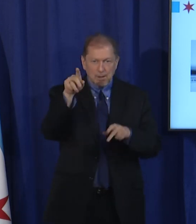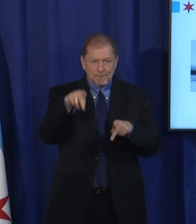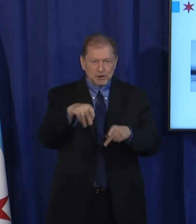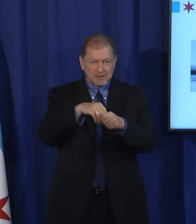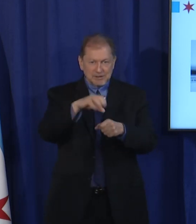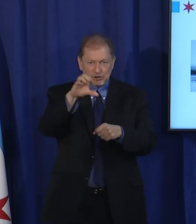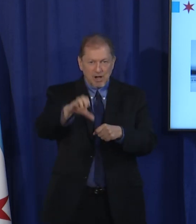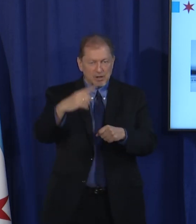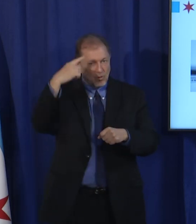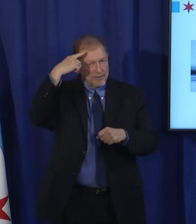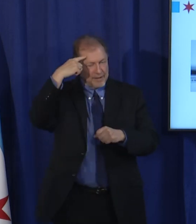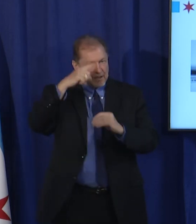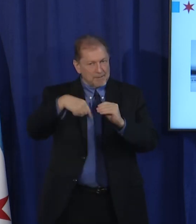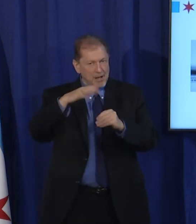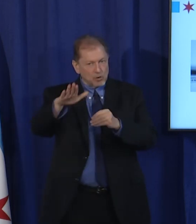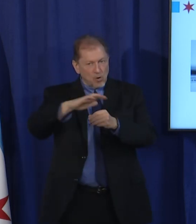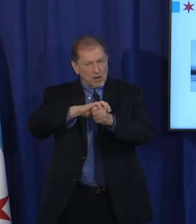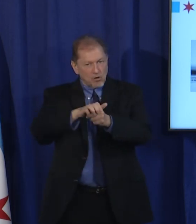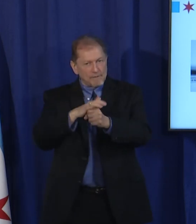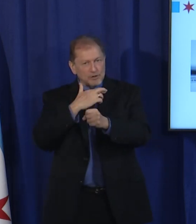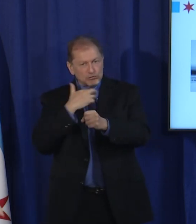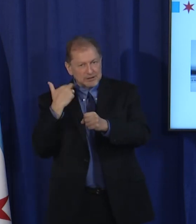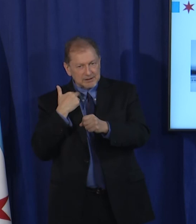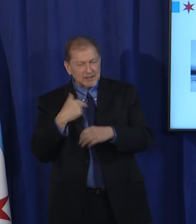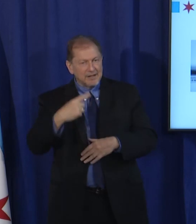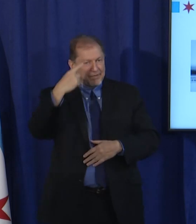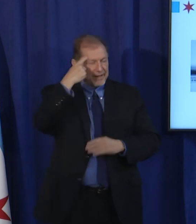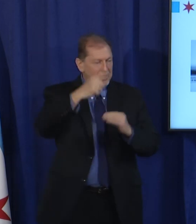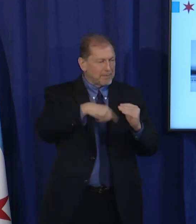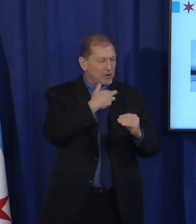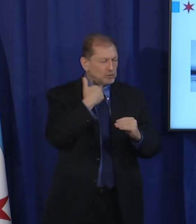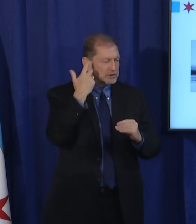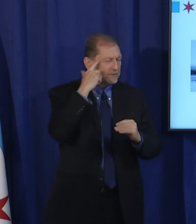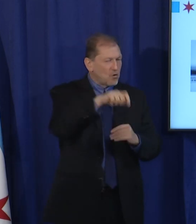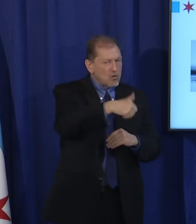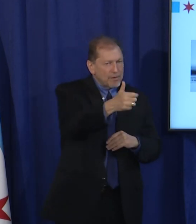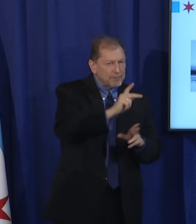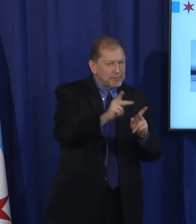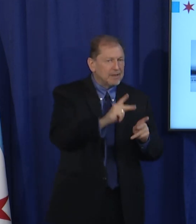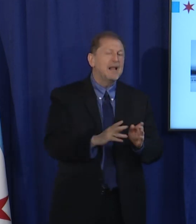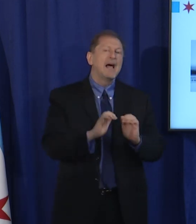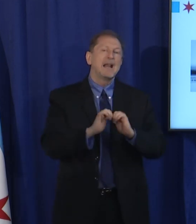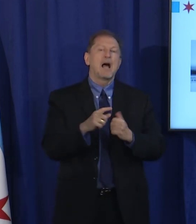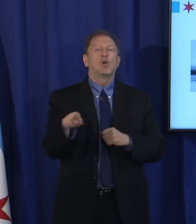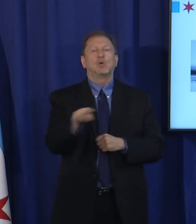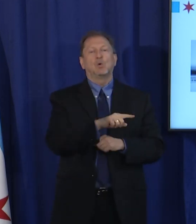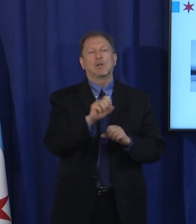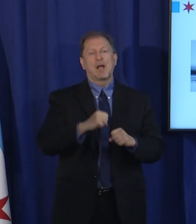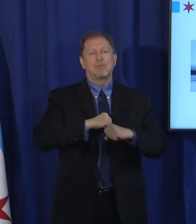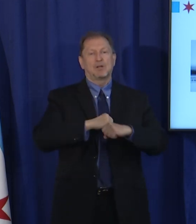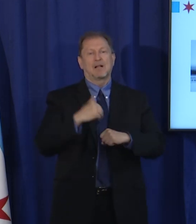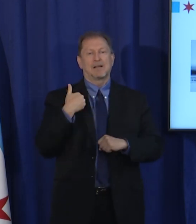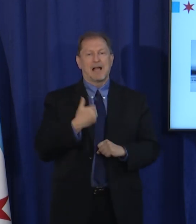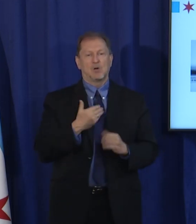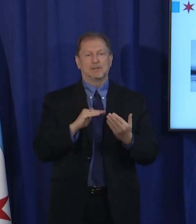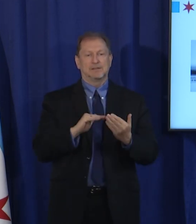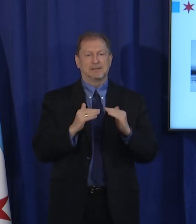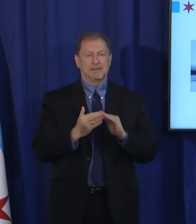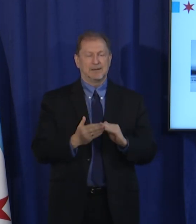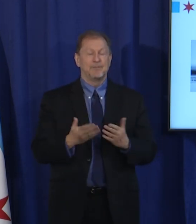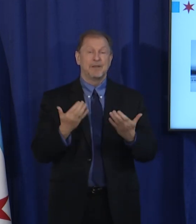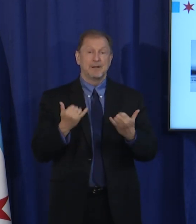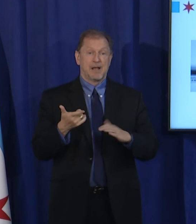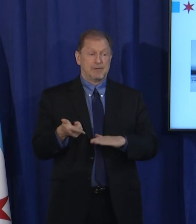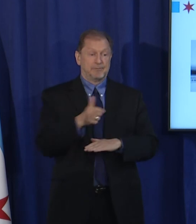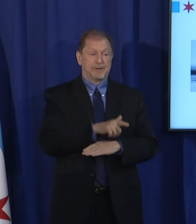thinks about your COVID risk, the risk for others, and how you can help protect our city. And with that, I'll bring up Dr.